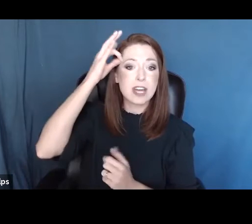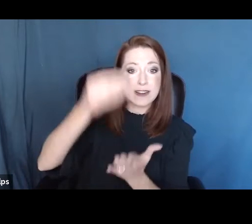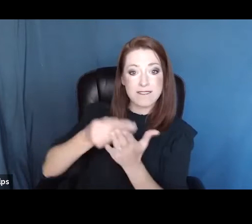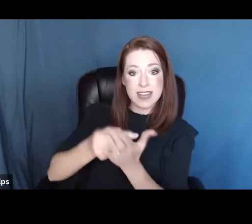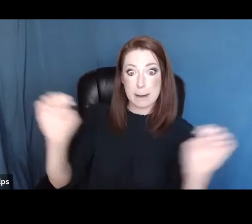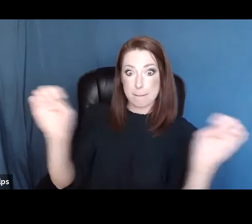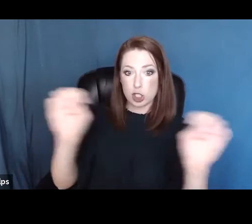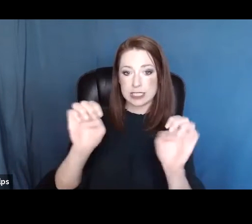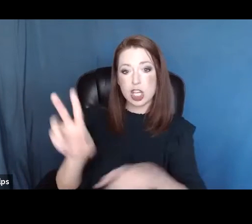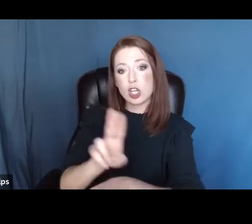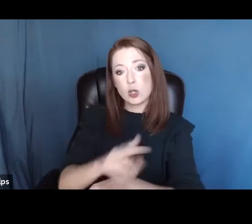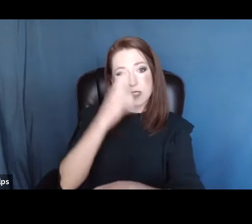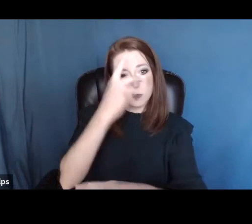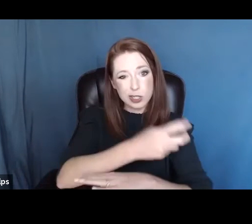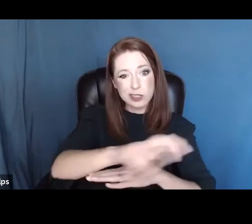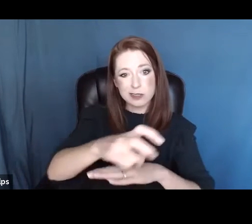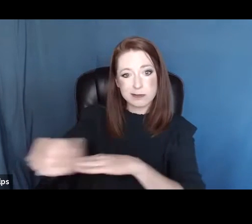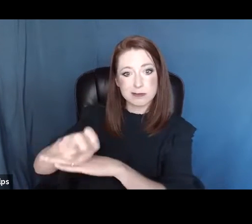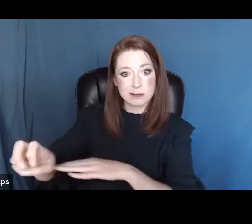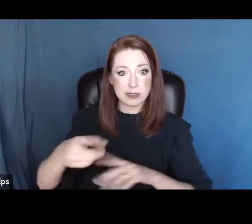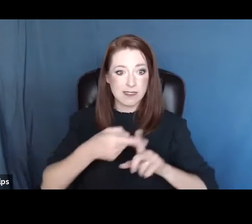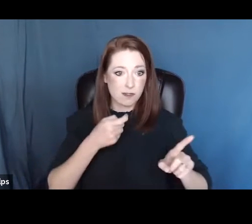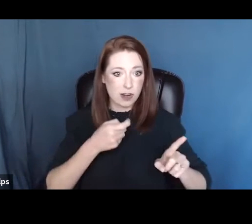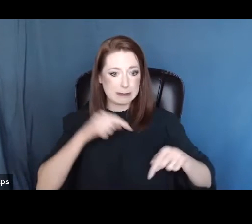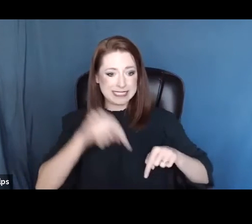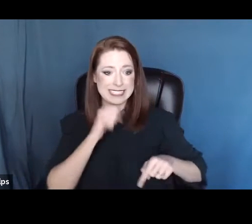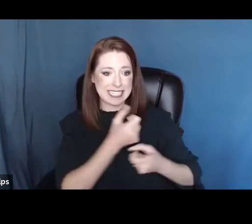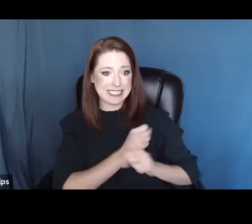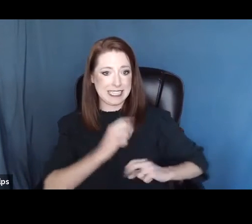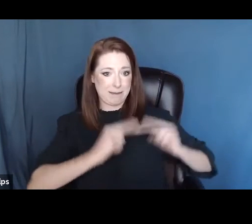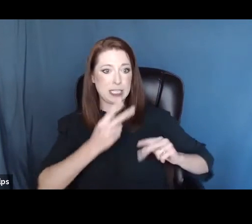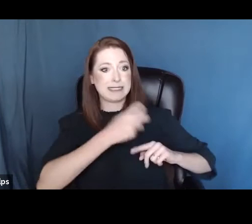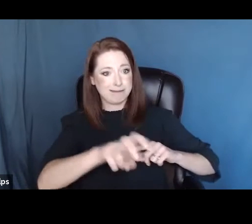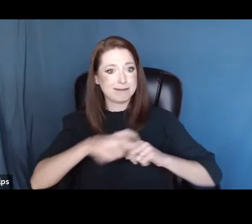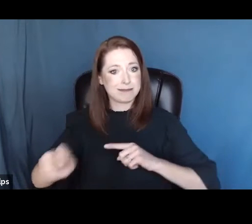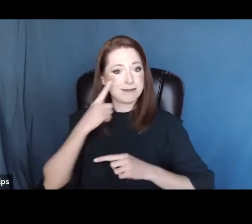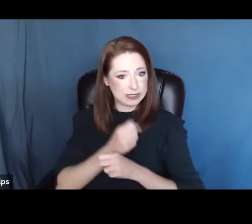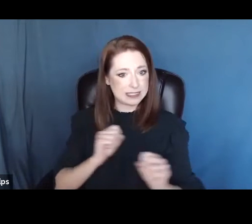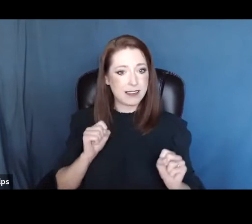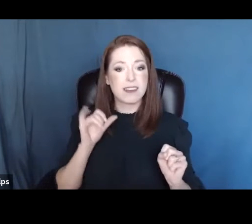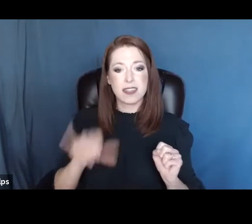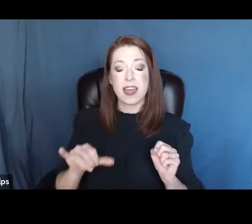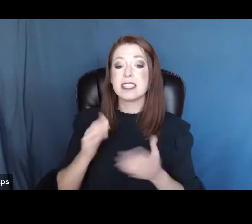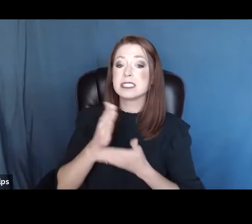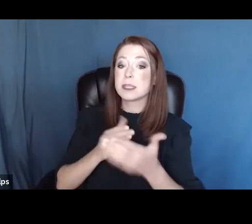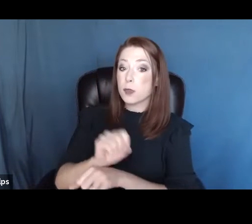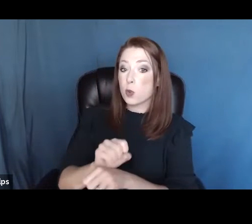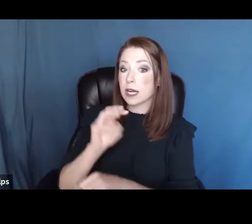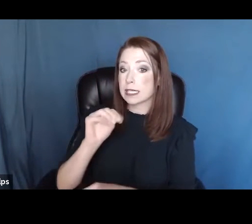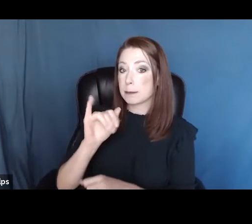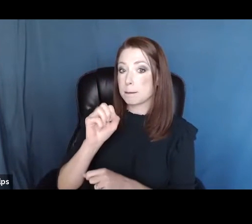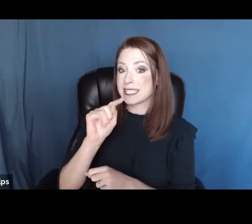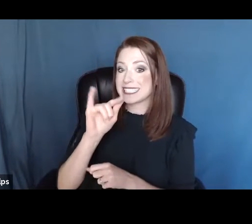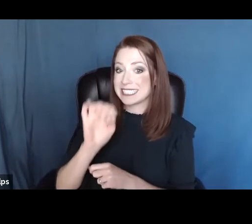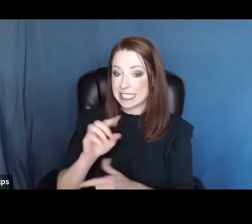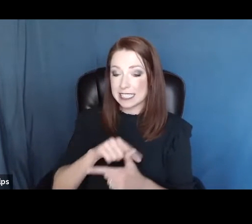for transitions and relocation out of facilities. And this is actually specifically some of the work that Misty and Dion and Marcy